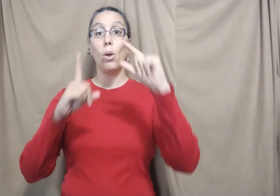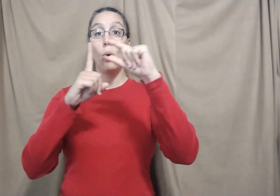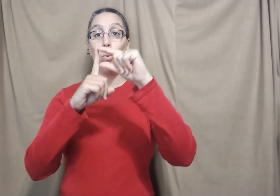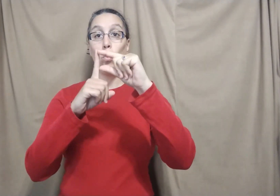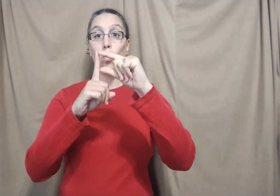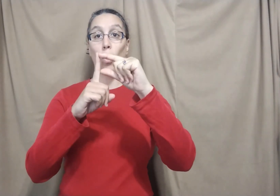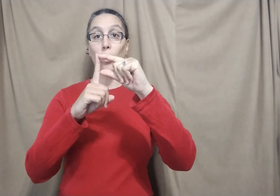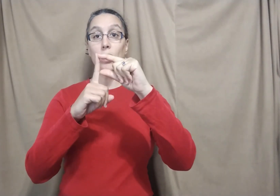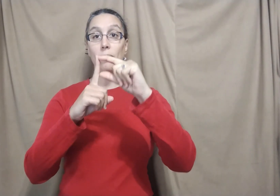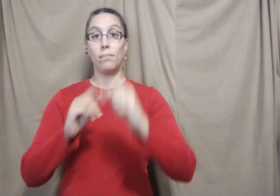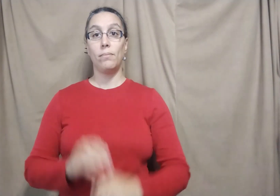word,